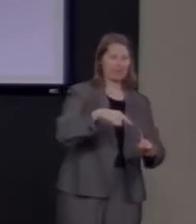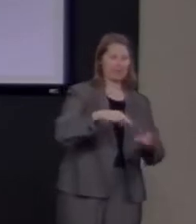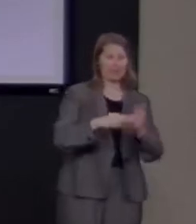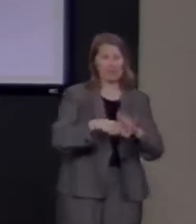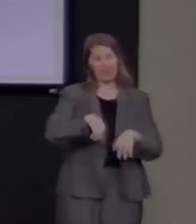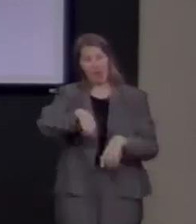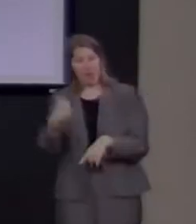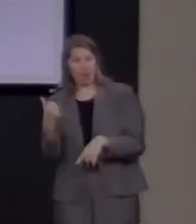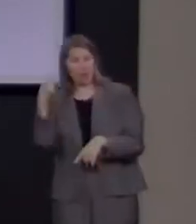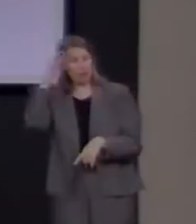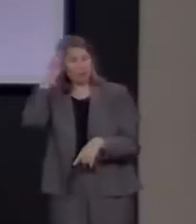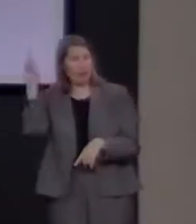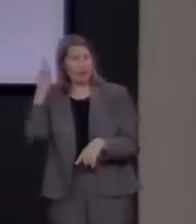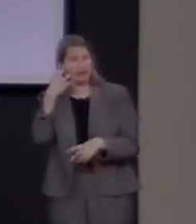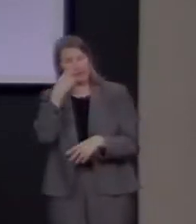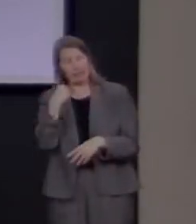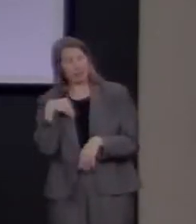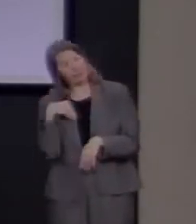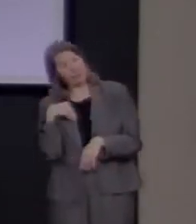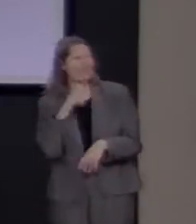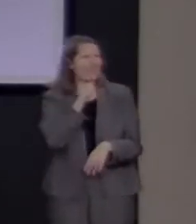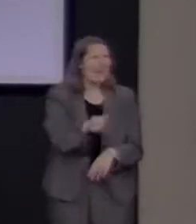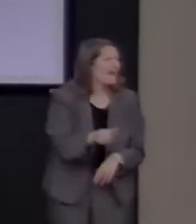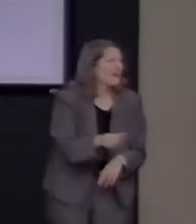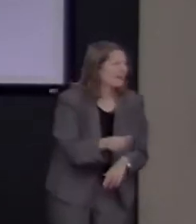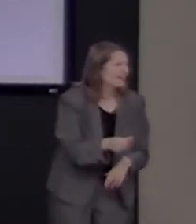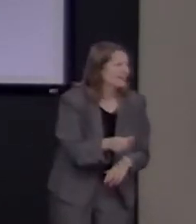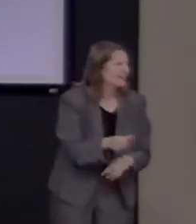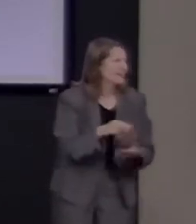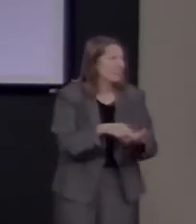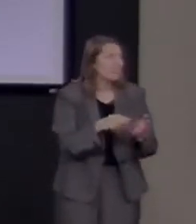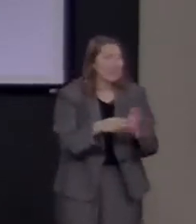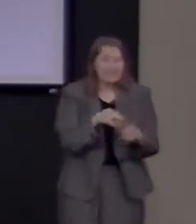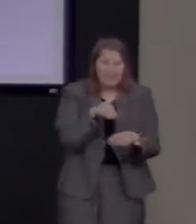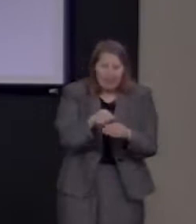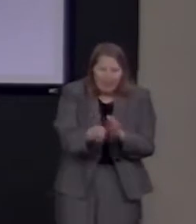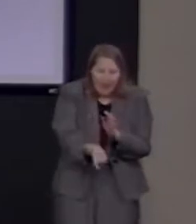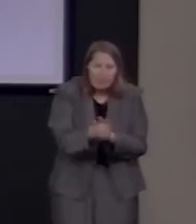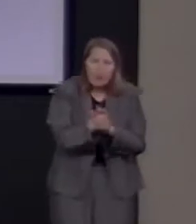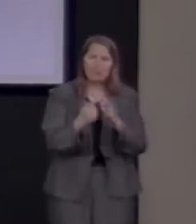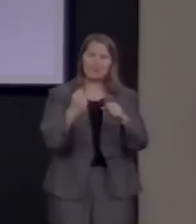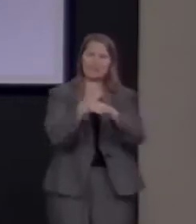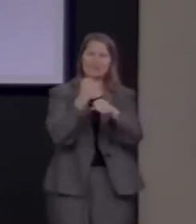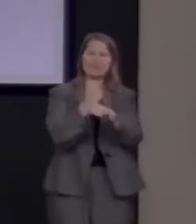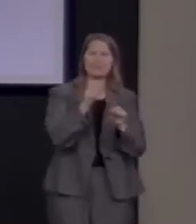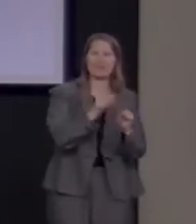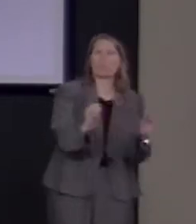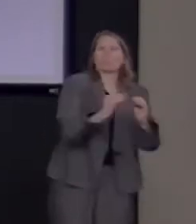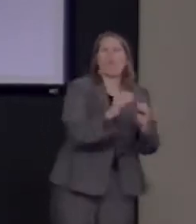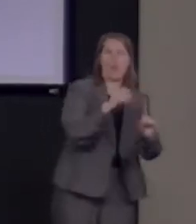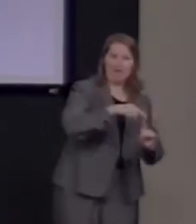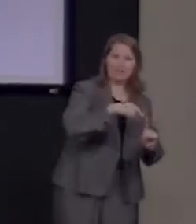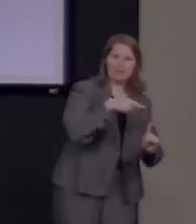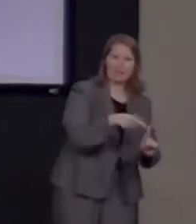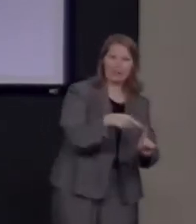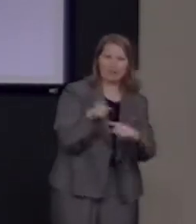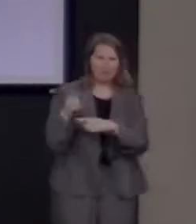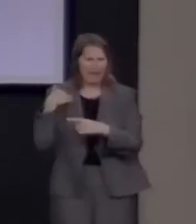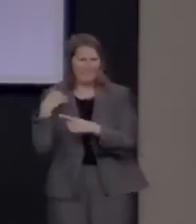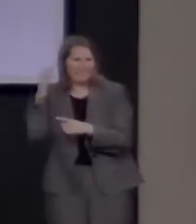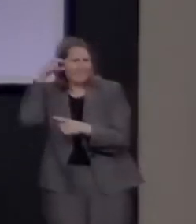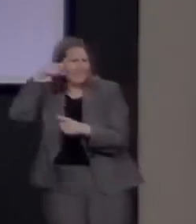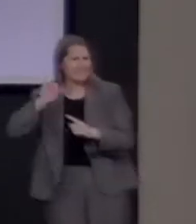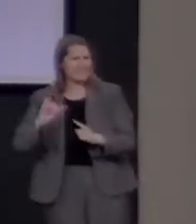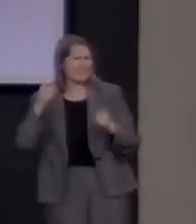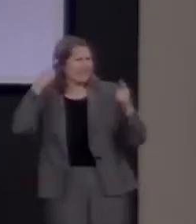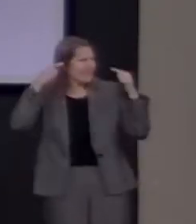other hemisphere isn't engaged. It just means that at that statistical threshold, you get more activation in that hemisphere. So we thought that